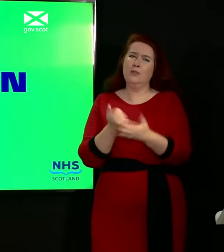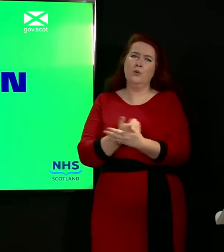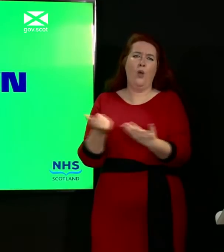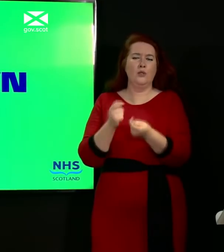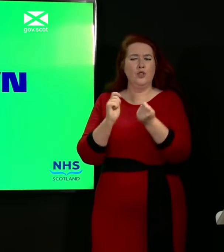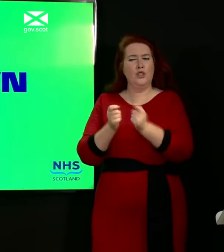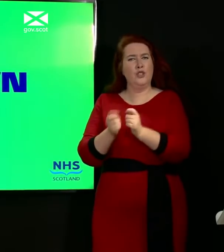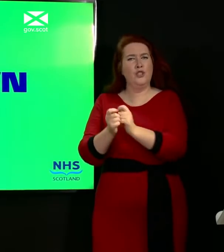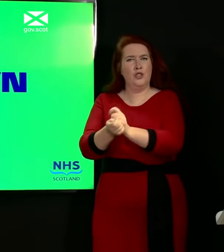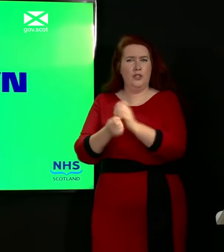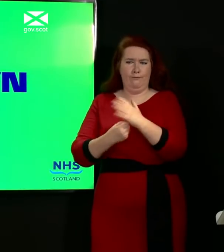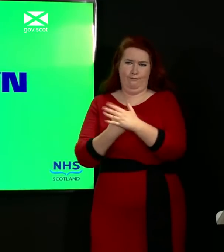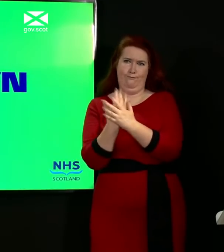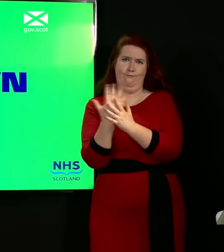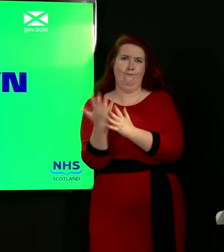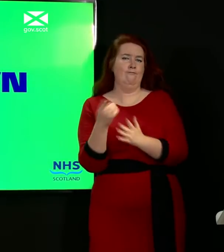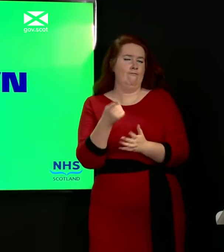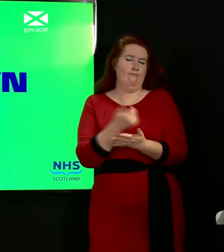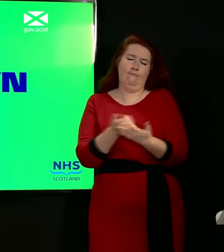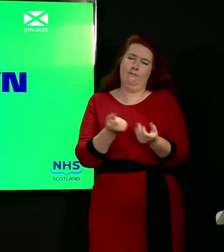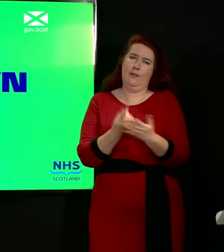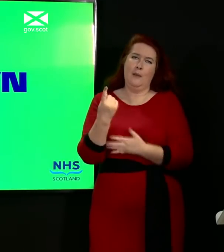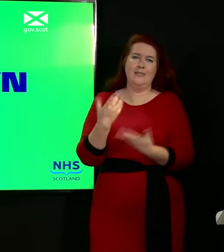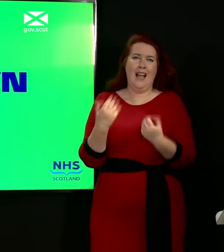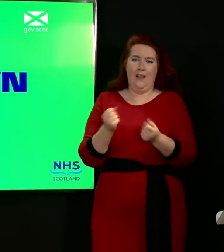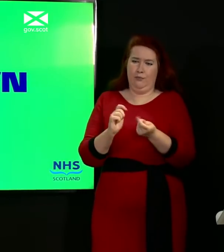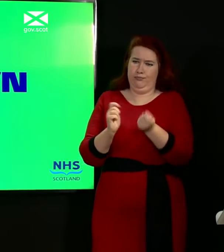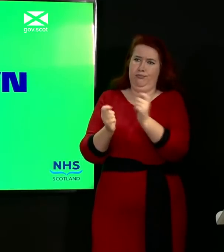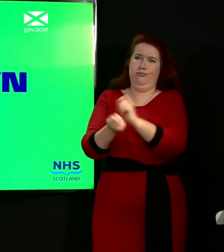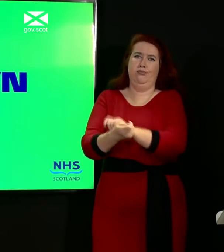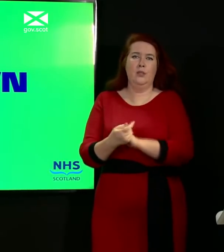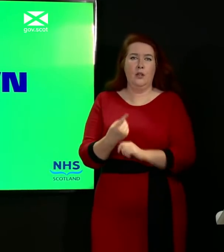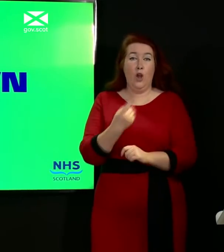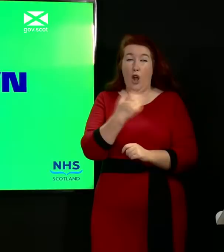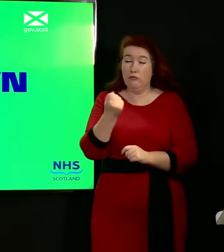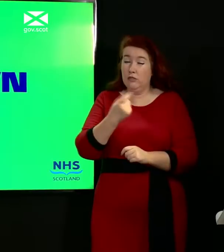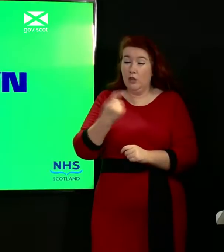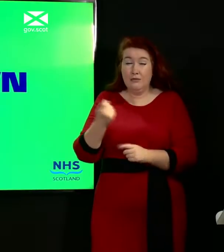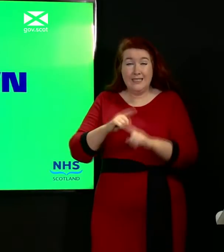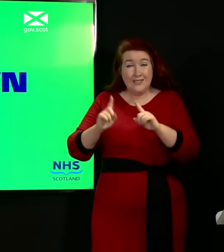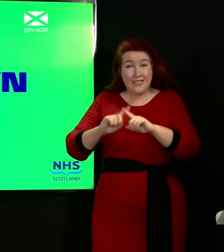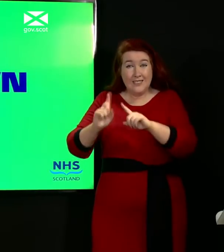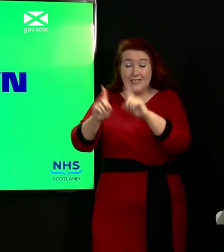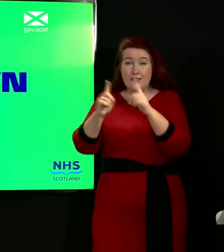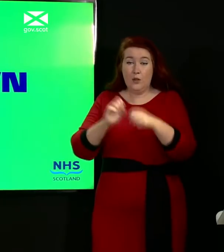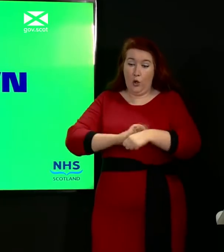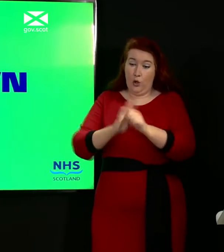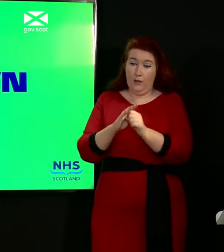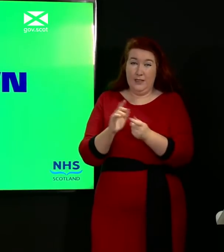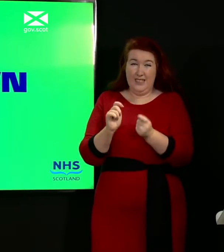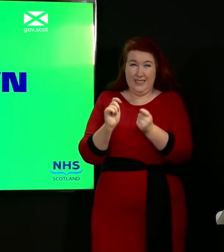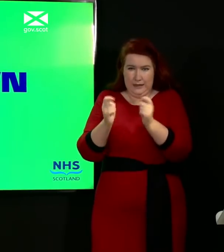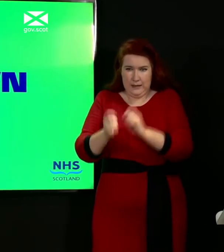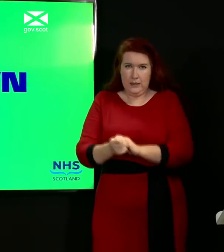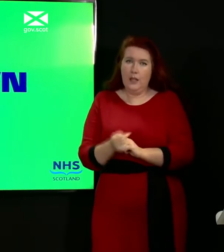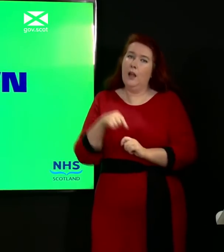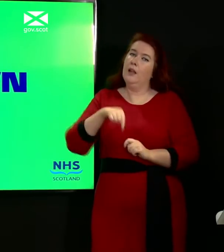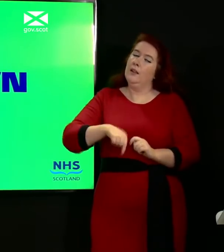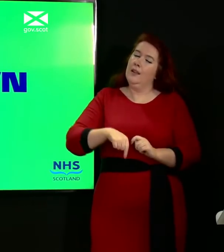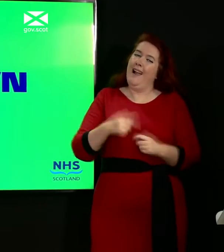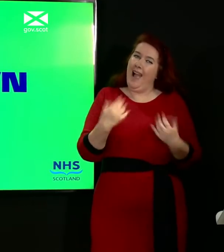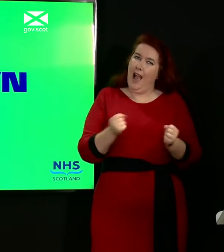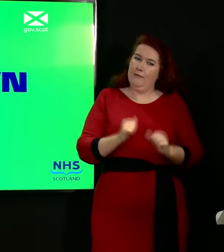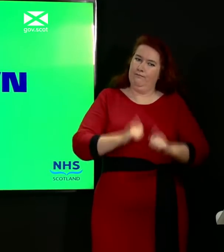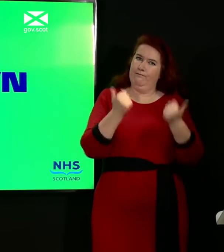consistent. They happen. There are hundreds of different mutations of this virus around the world. We find them better in the UK because of